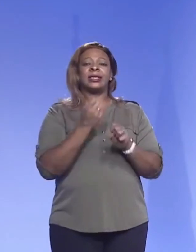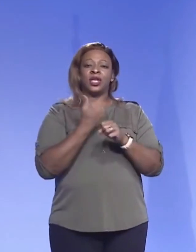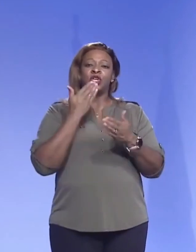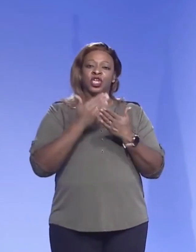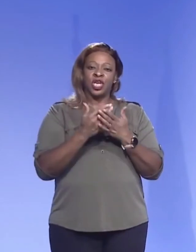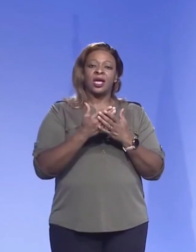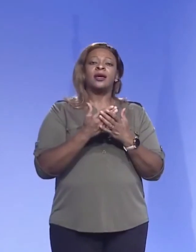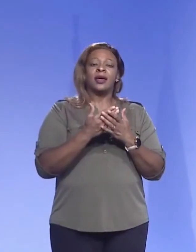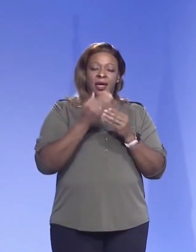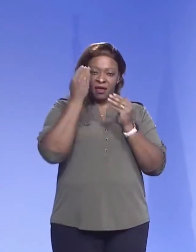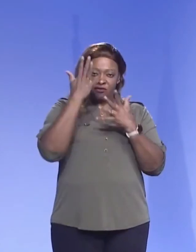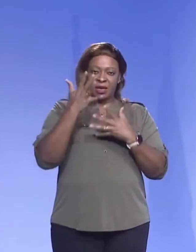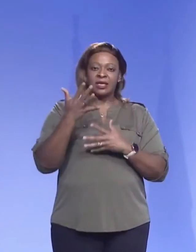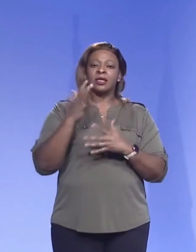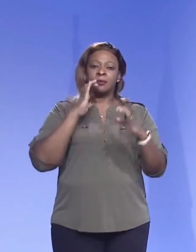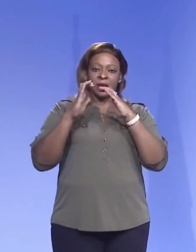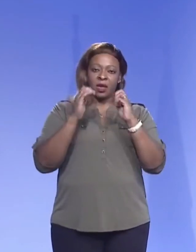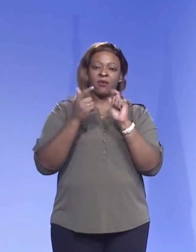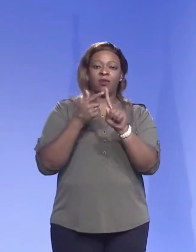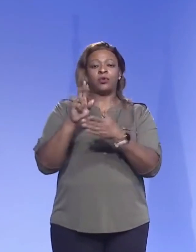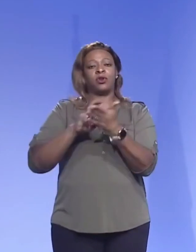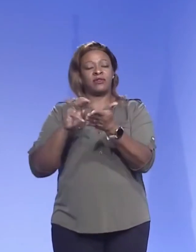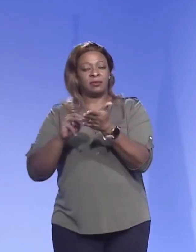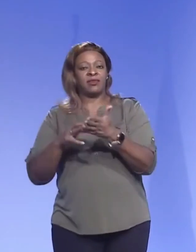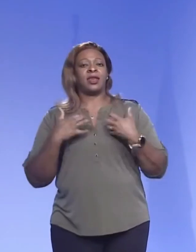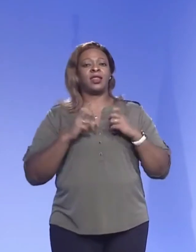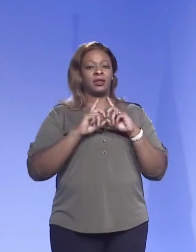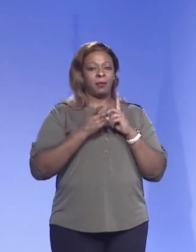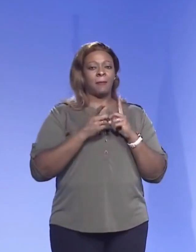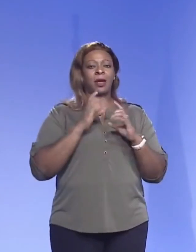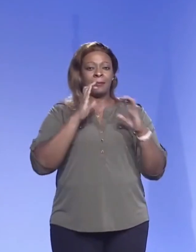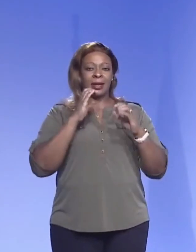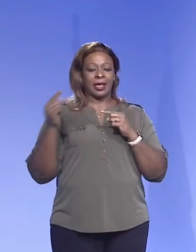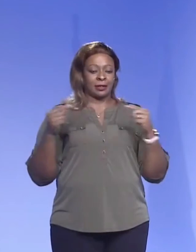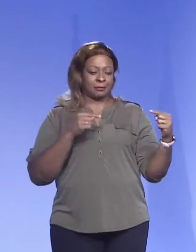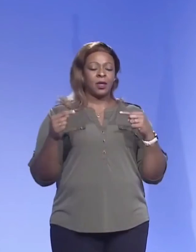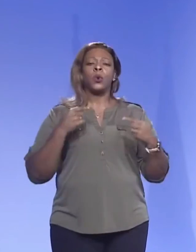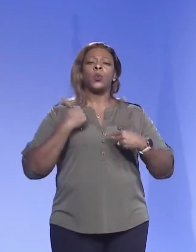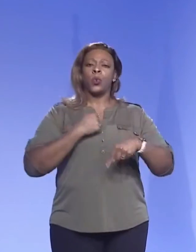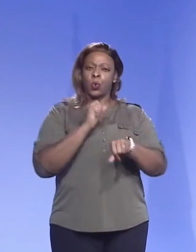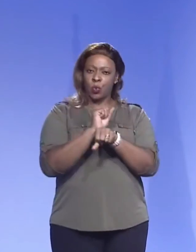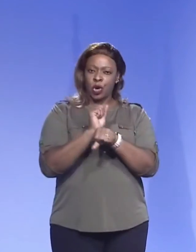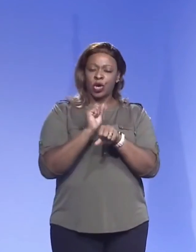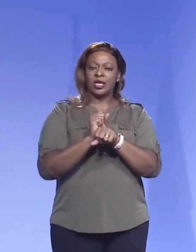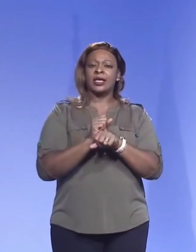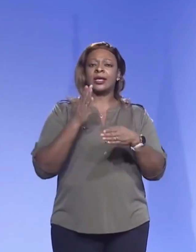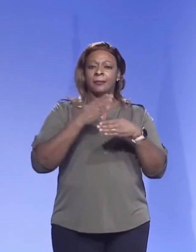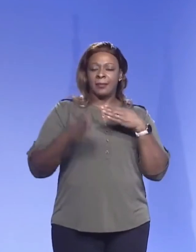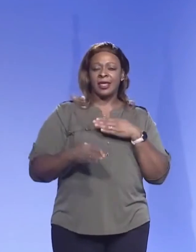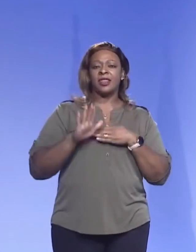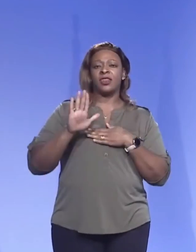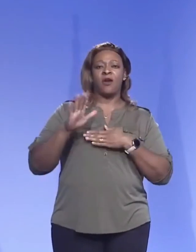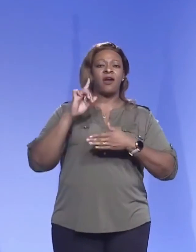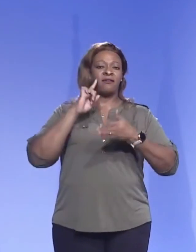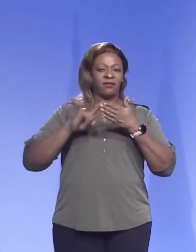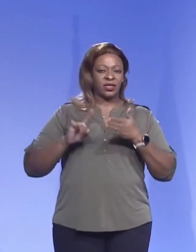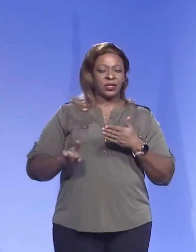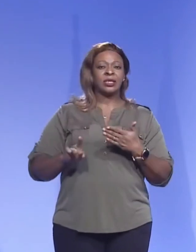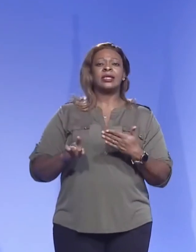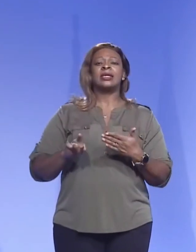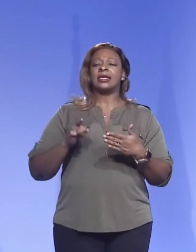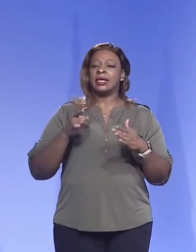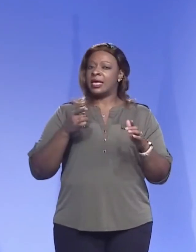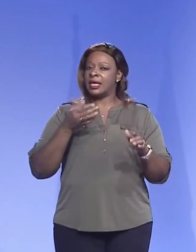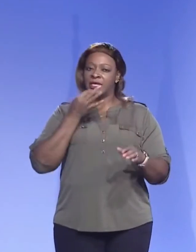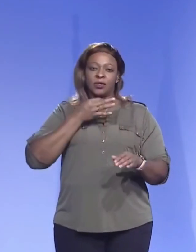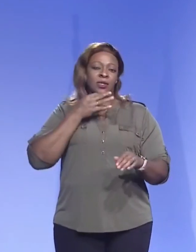of information now between the University of Memphis and the health department, and that we're working to complete that investigation as